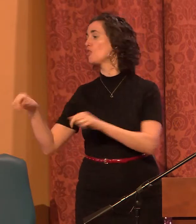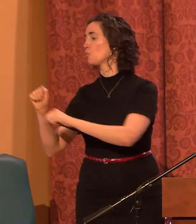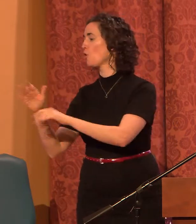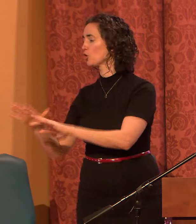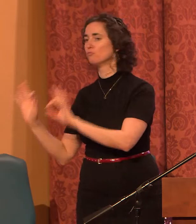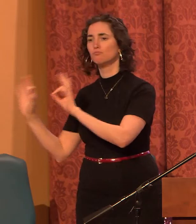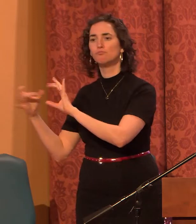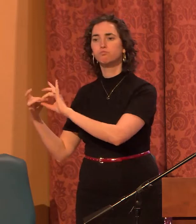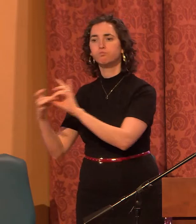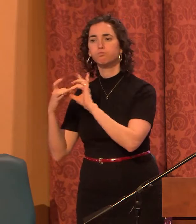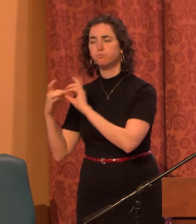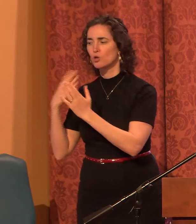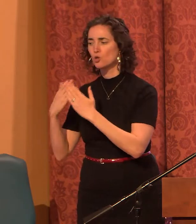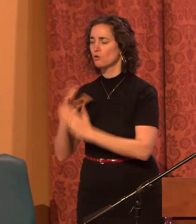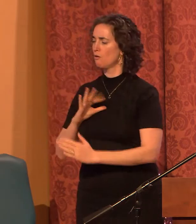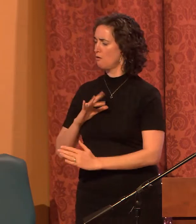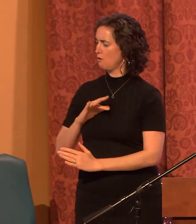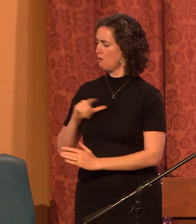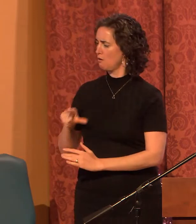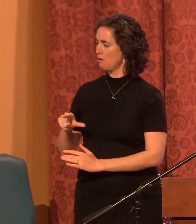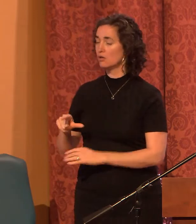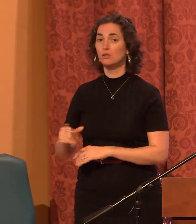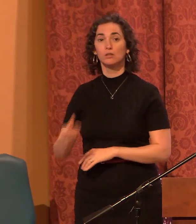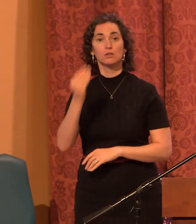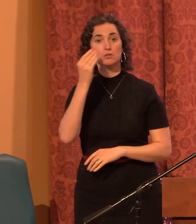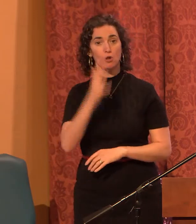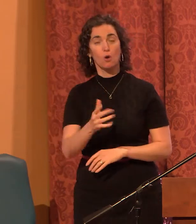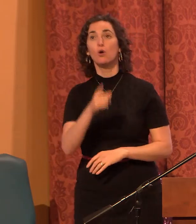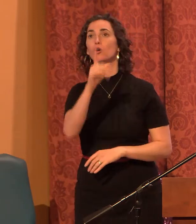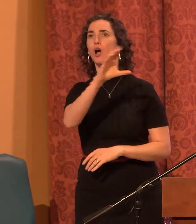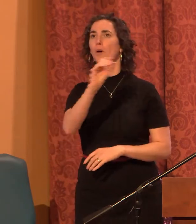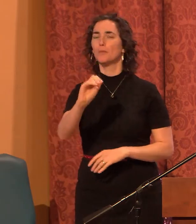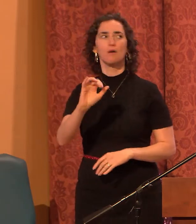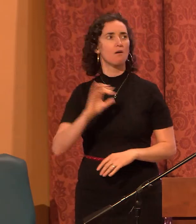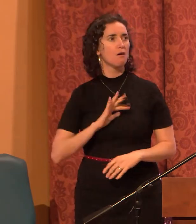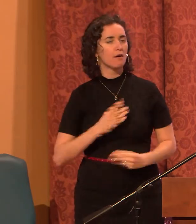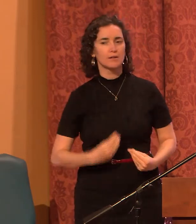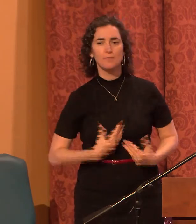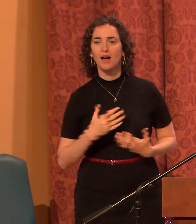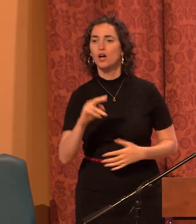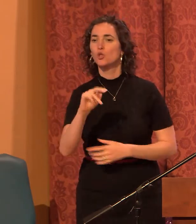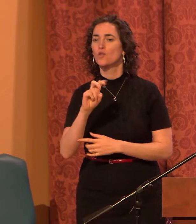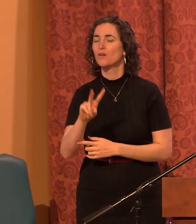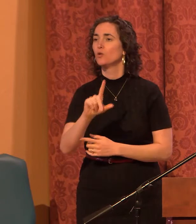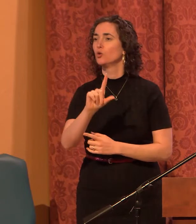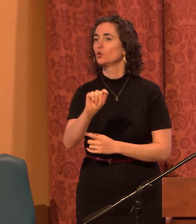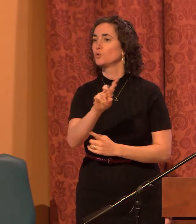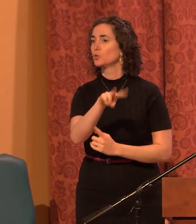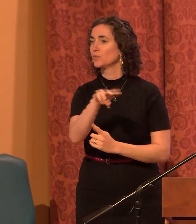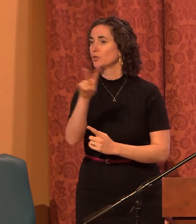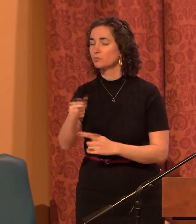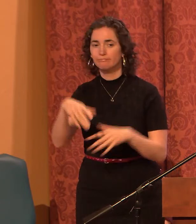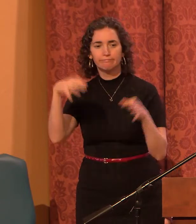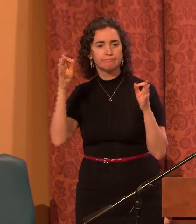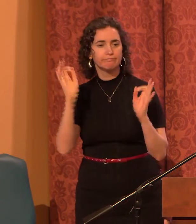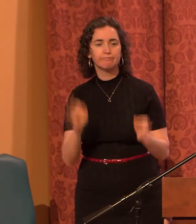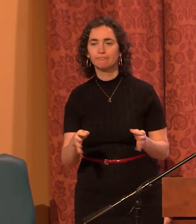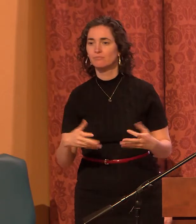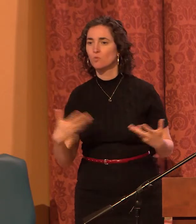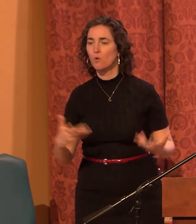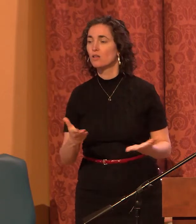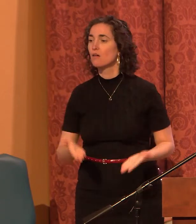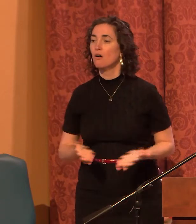workers. Actually, this inspired the company in November of 2022 to